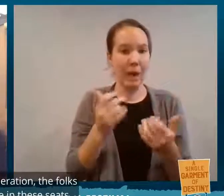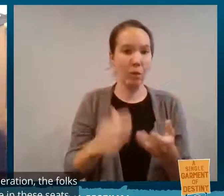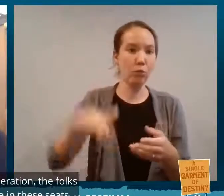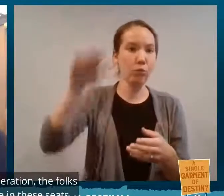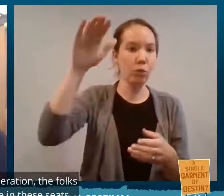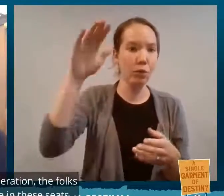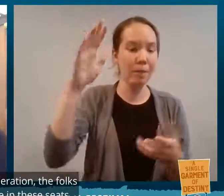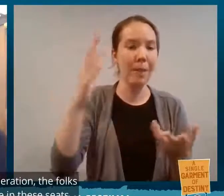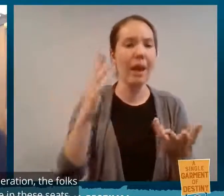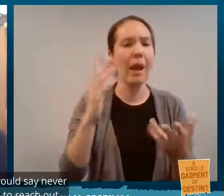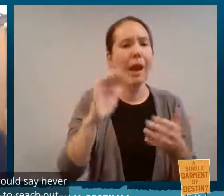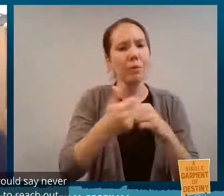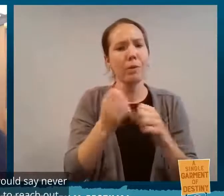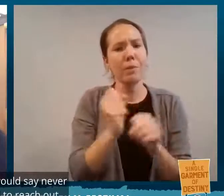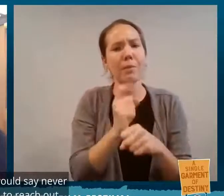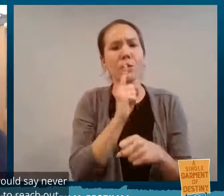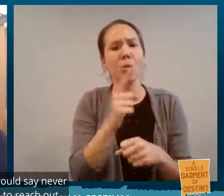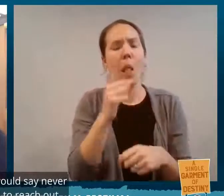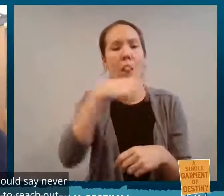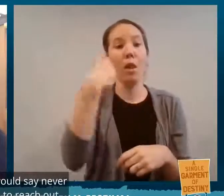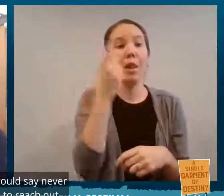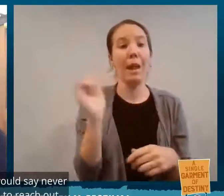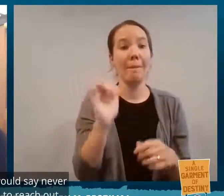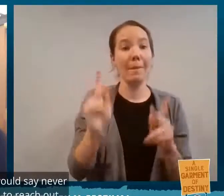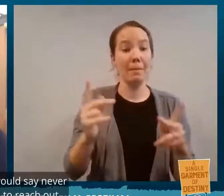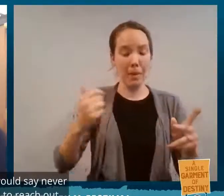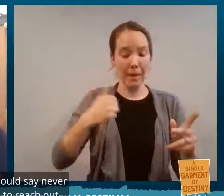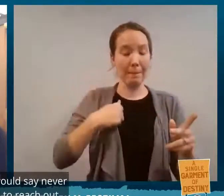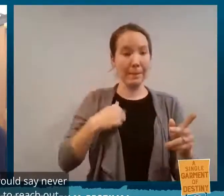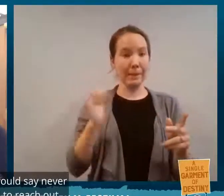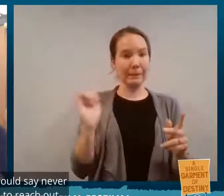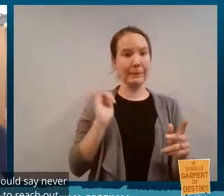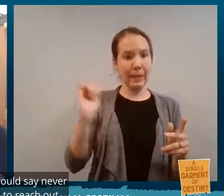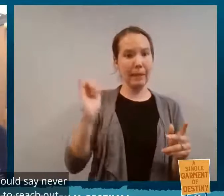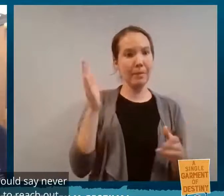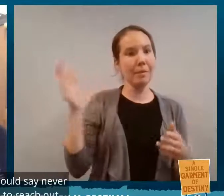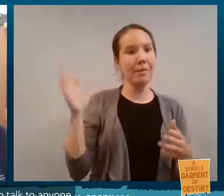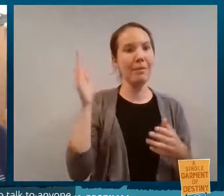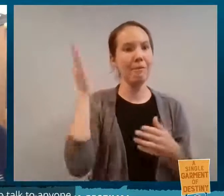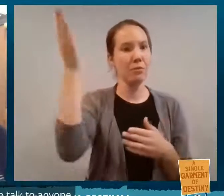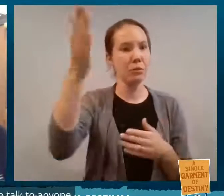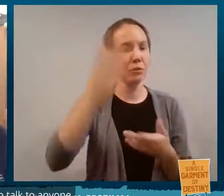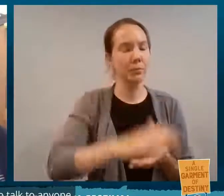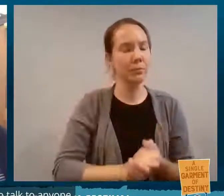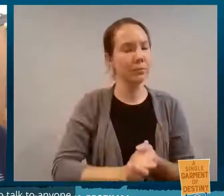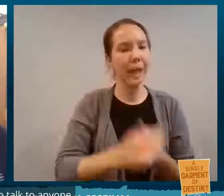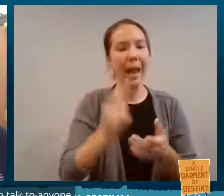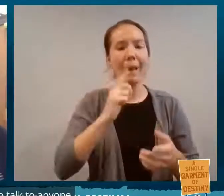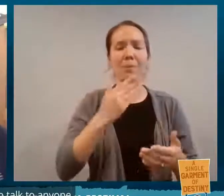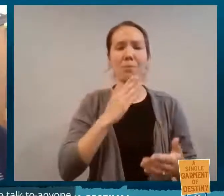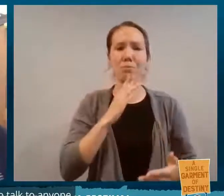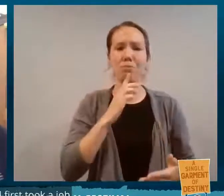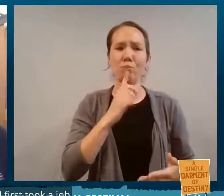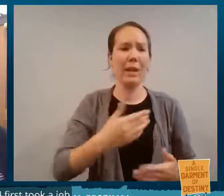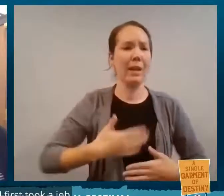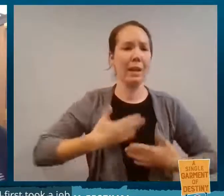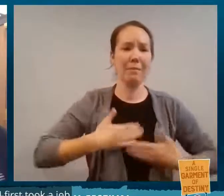like me in these seats. And so, I would say never be afraid to reach out. I'm happy to talk to